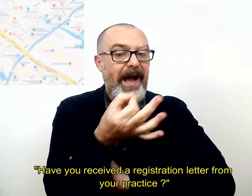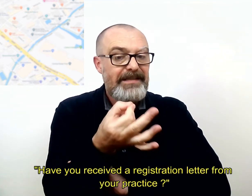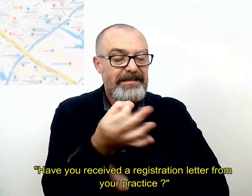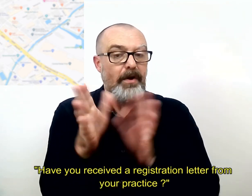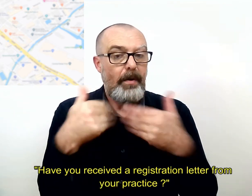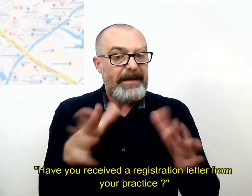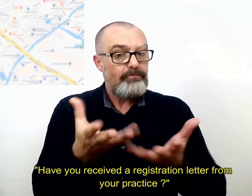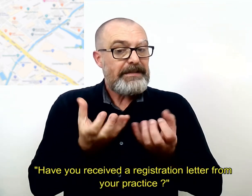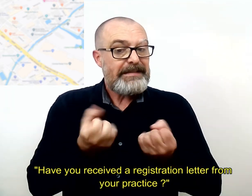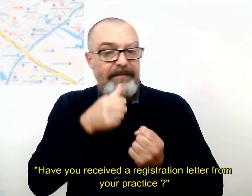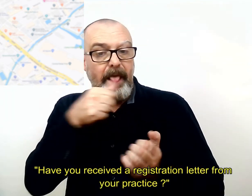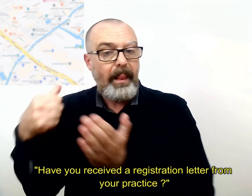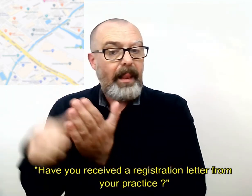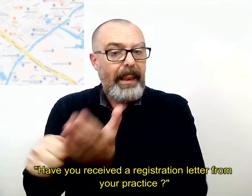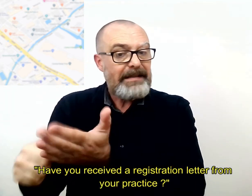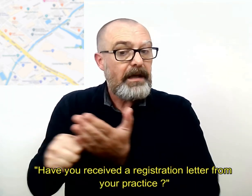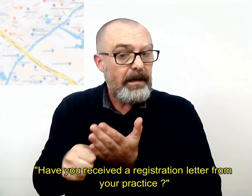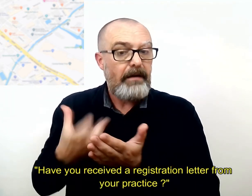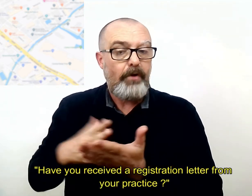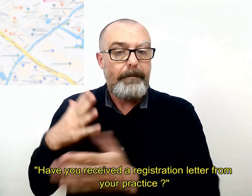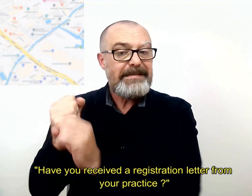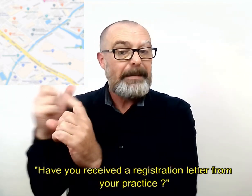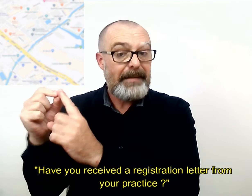a registration letter from your practice?